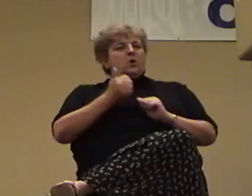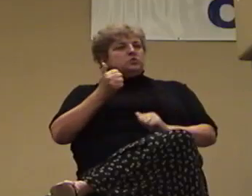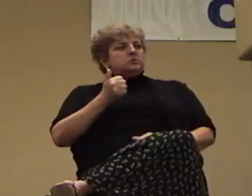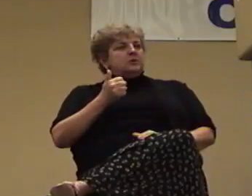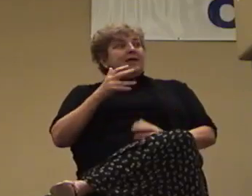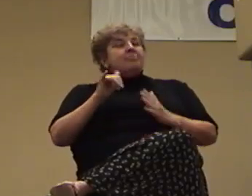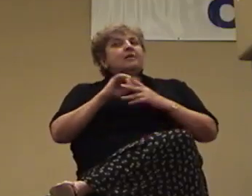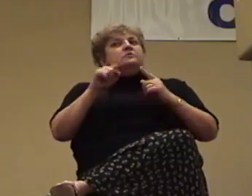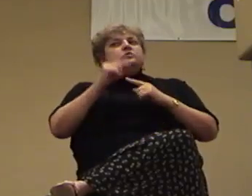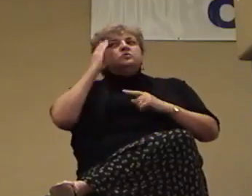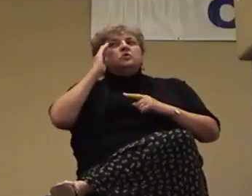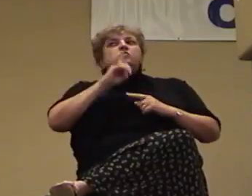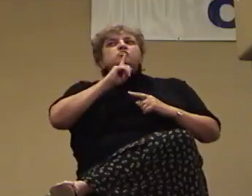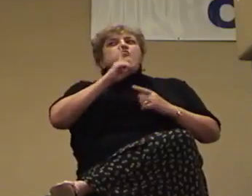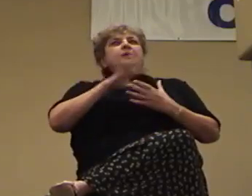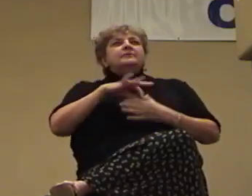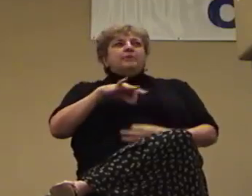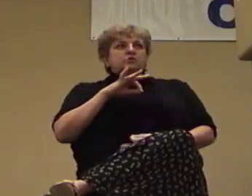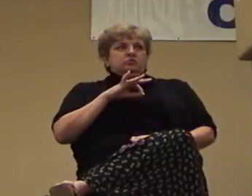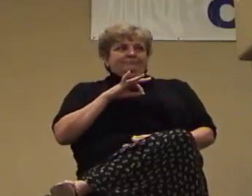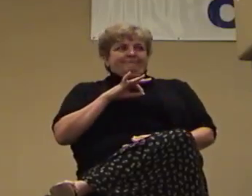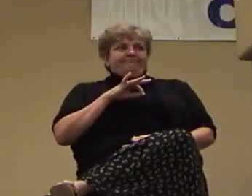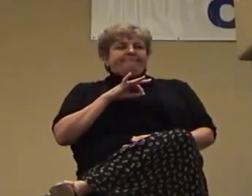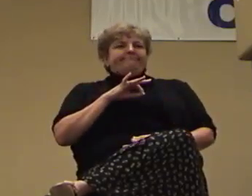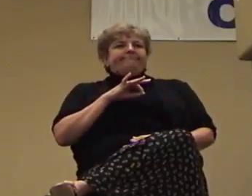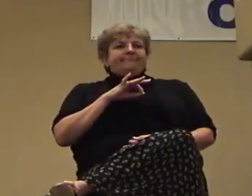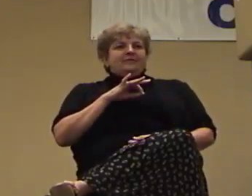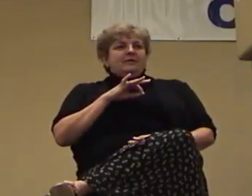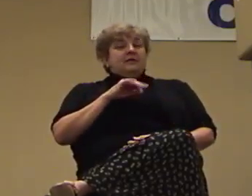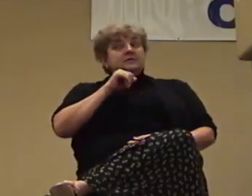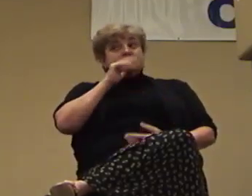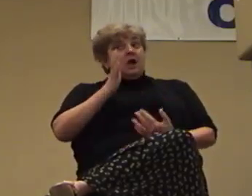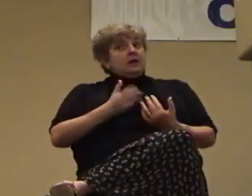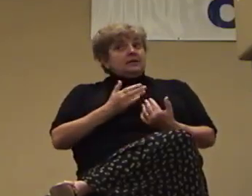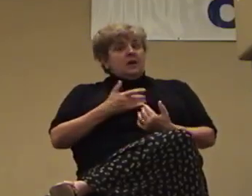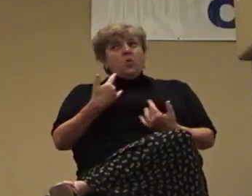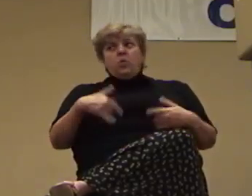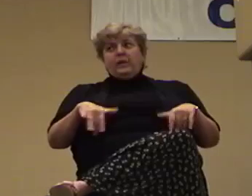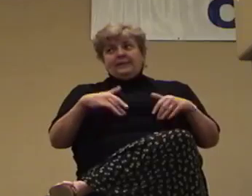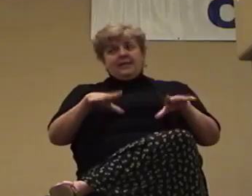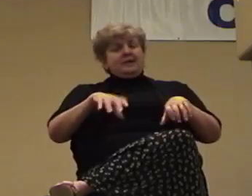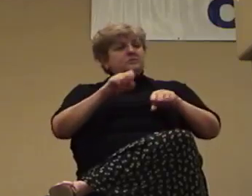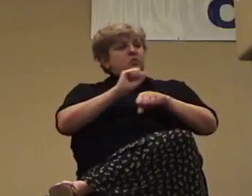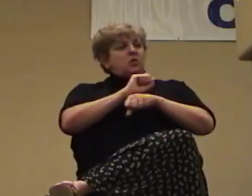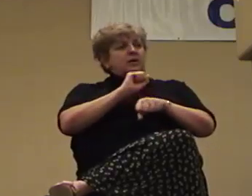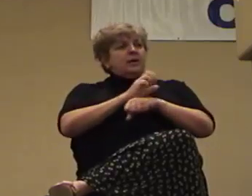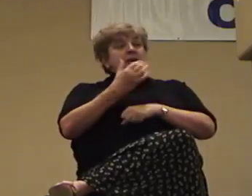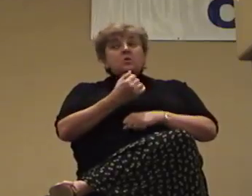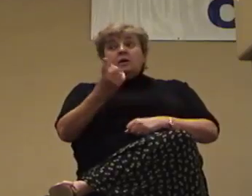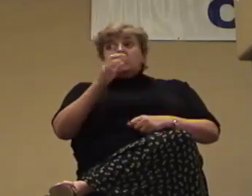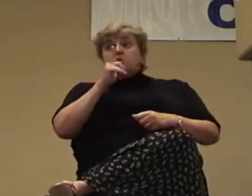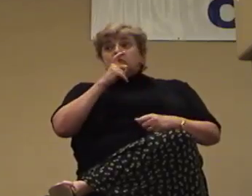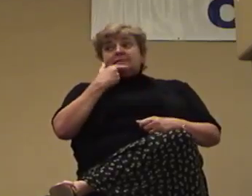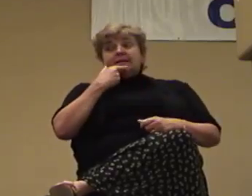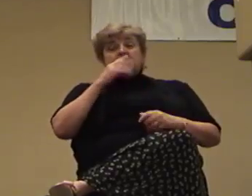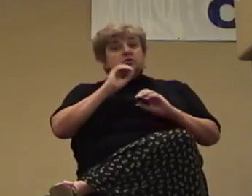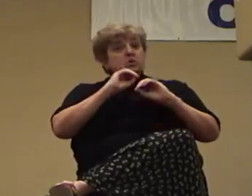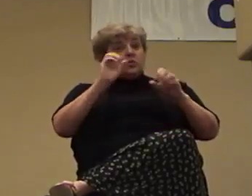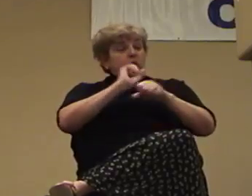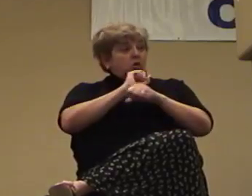This is not easy. This is not for the faint of heart. It takes work. Anyone that tells you there's no work in being here is simply not doing